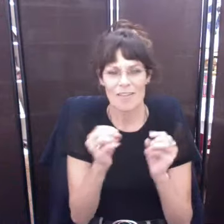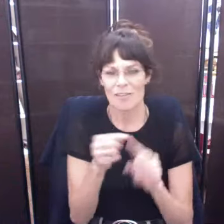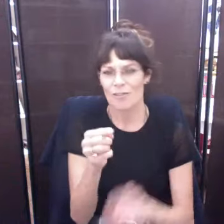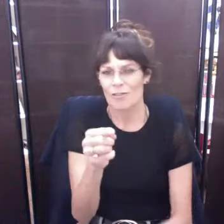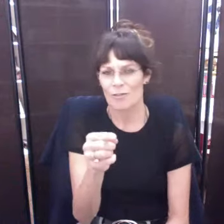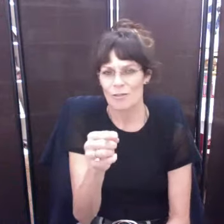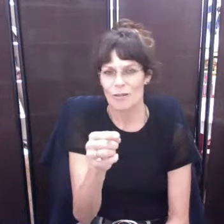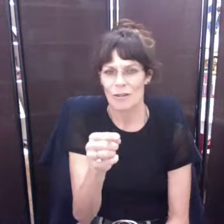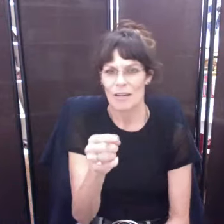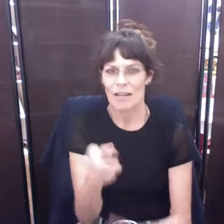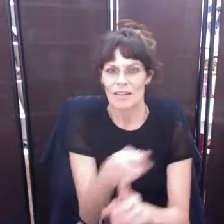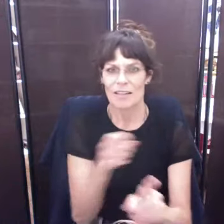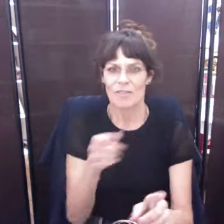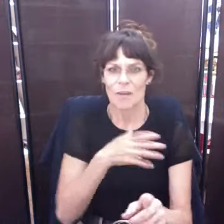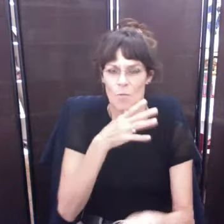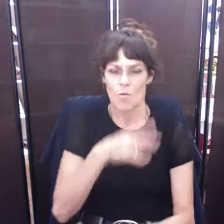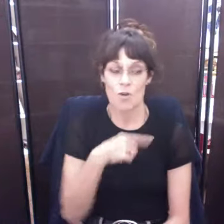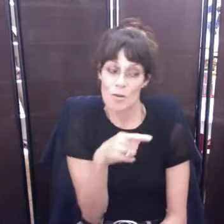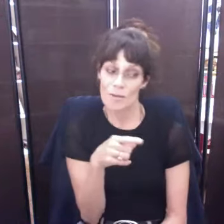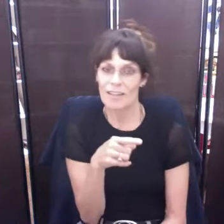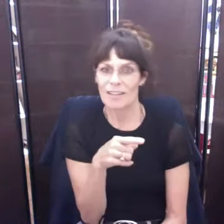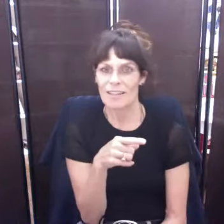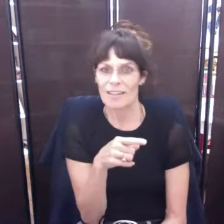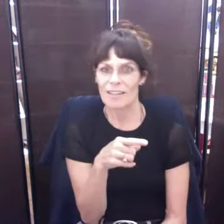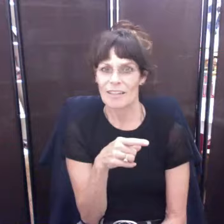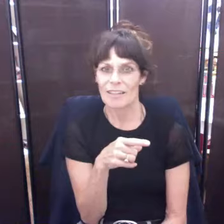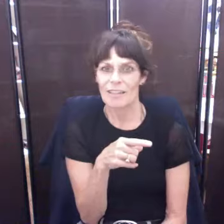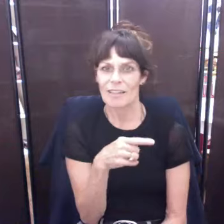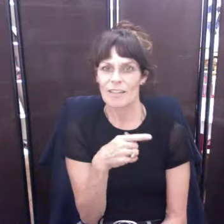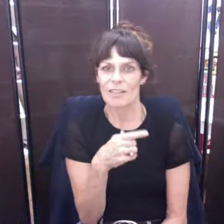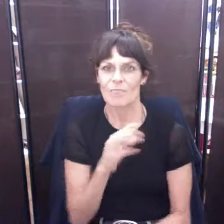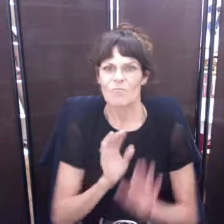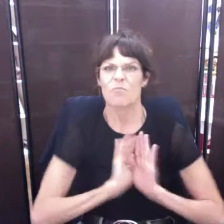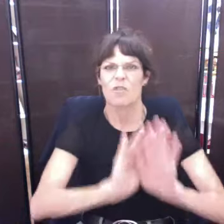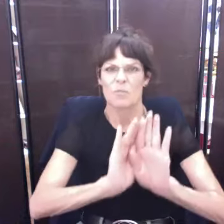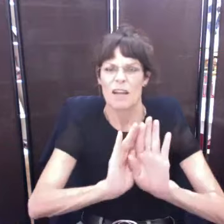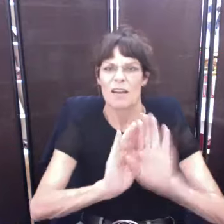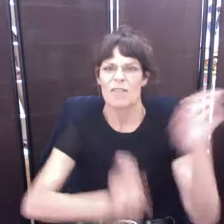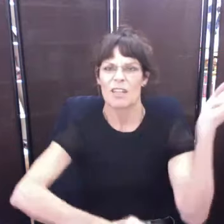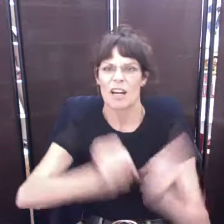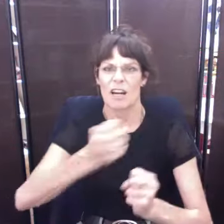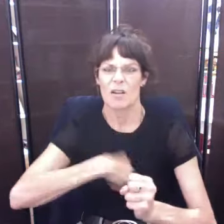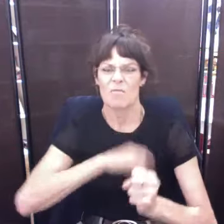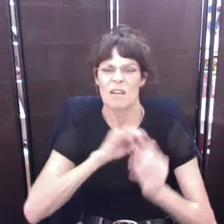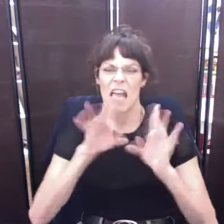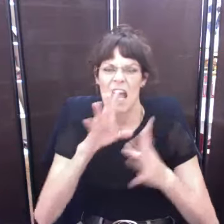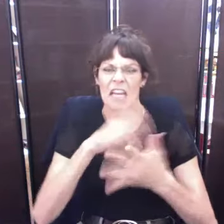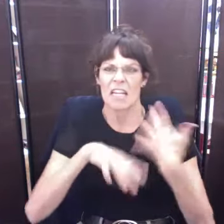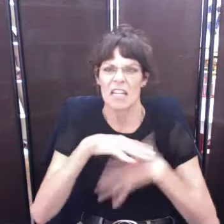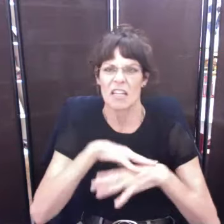is from a woman that she pushed me out of a moving car. We hated each other. We used to beat the crap out of each other. Hurt people. We did